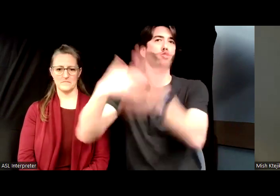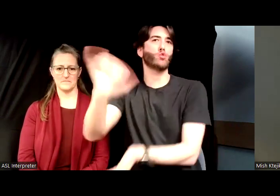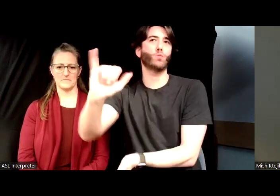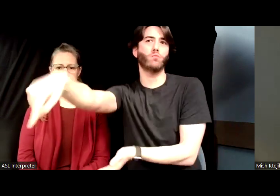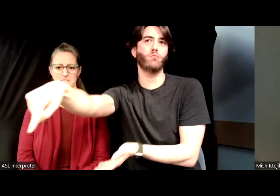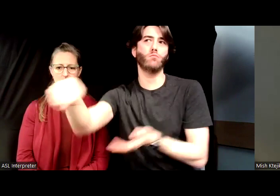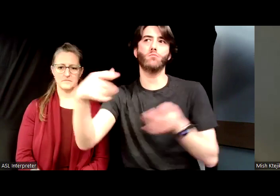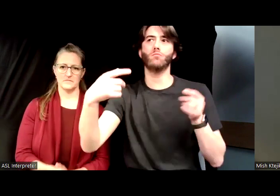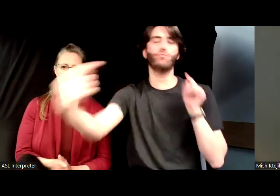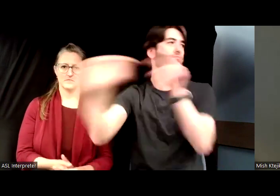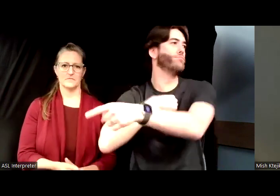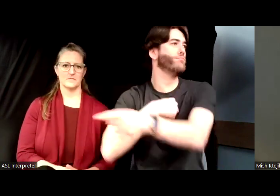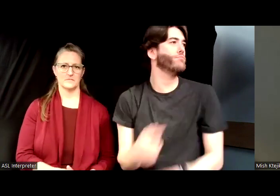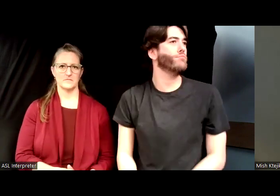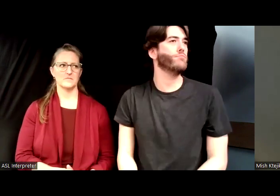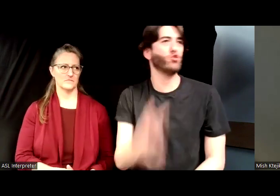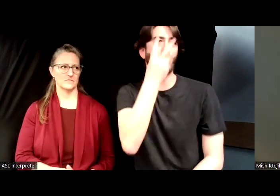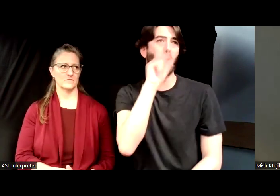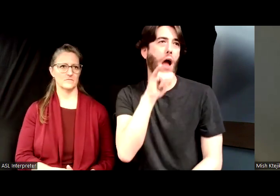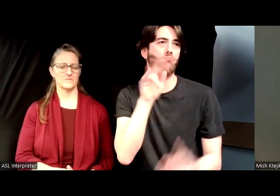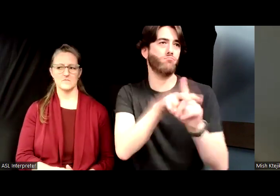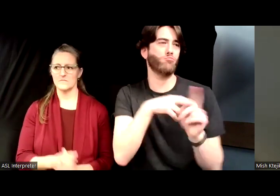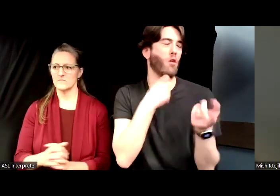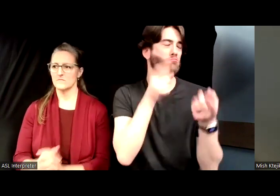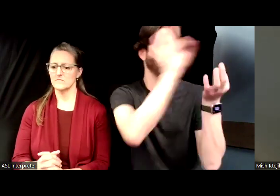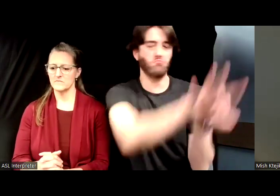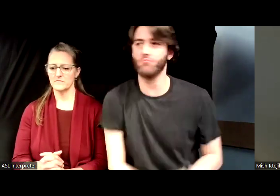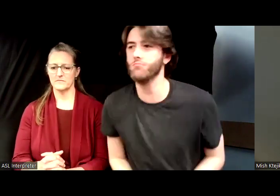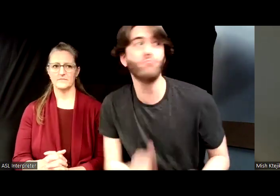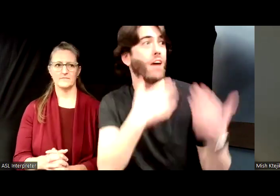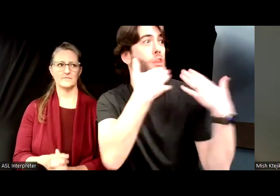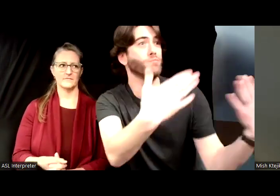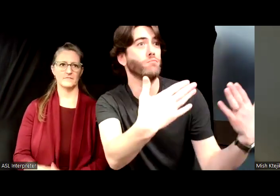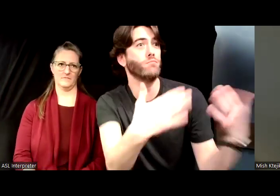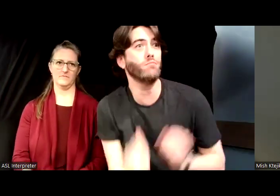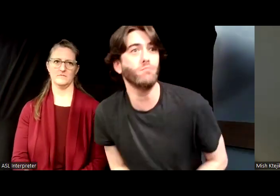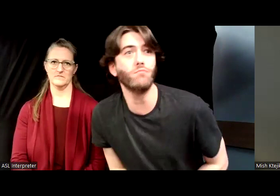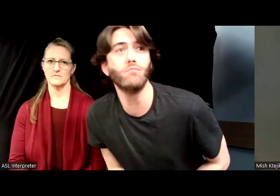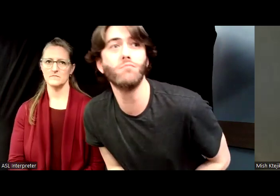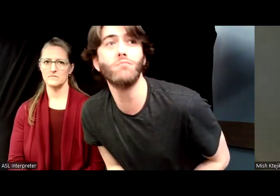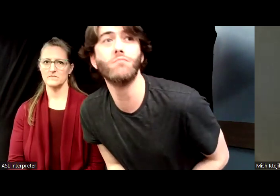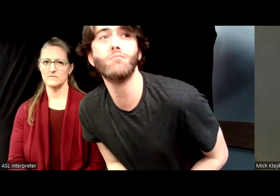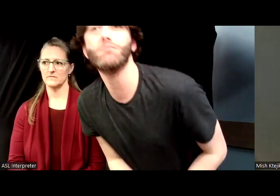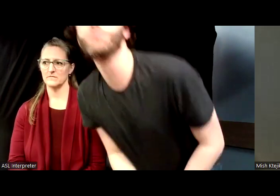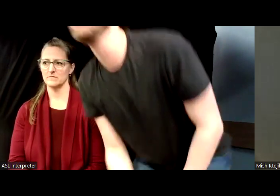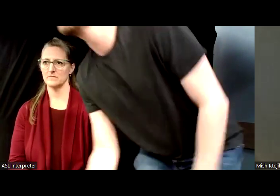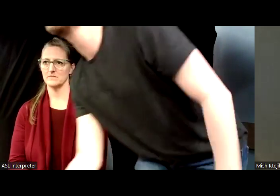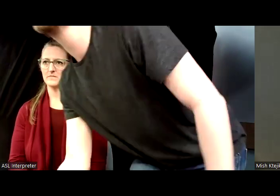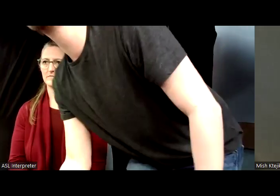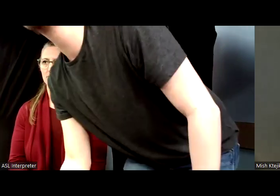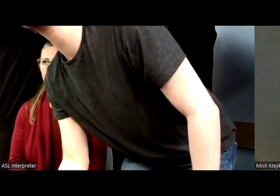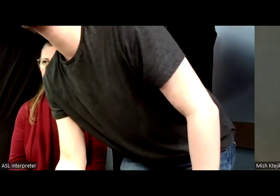process to take that license away. So they need to happen on the other end. So it's a two-way application. So that was my thought. Thank